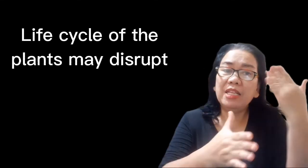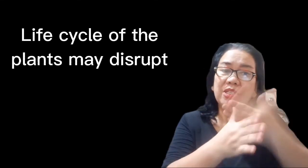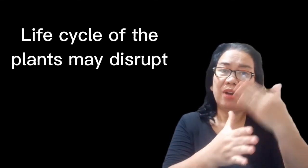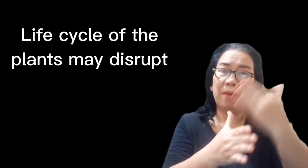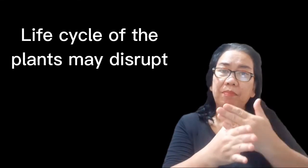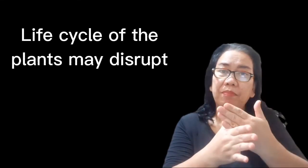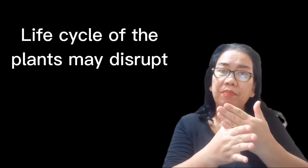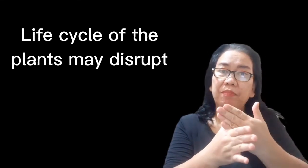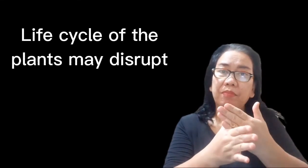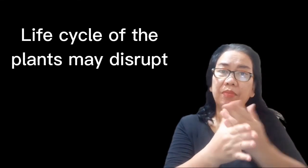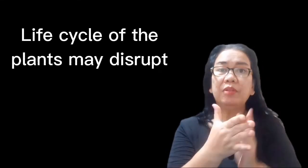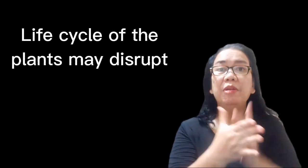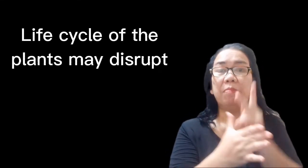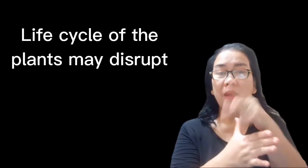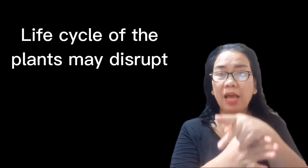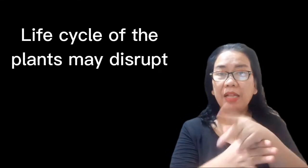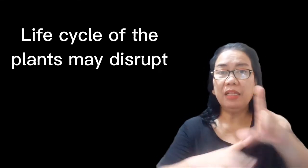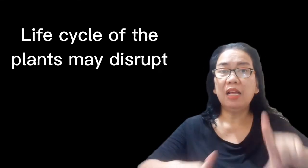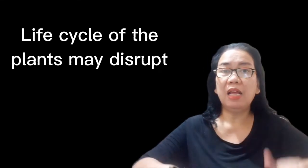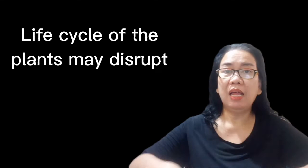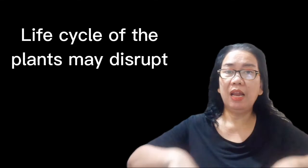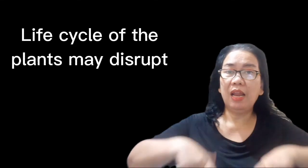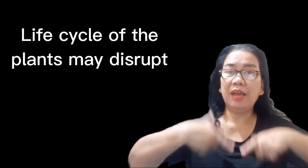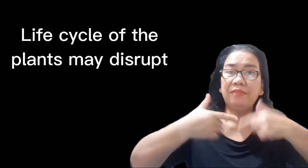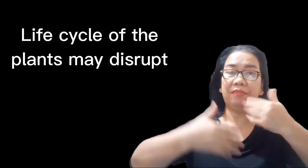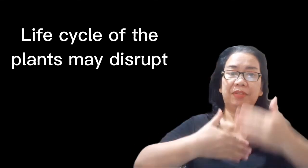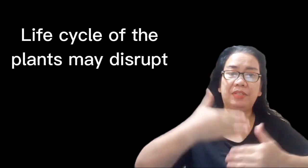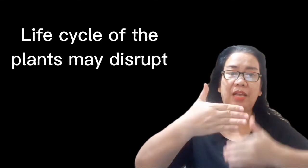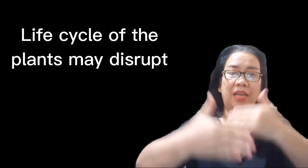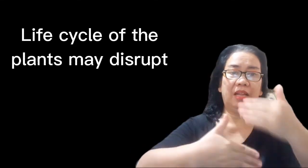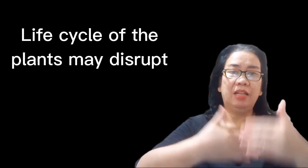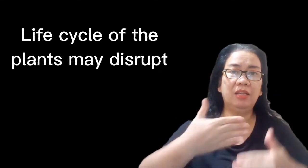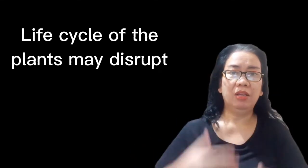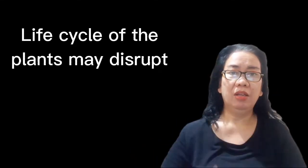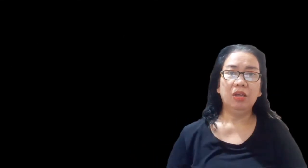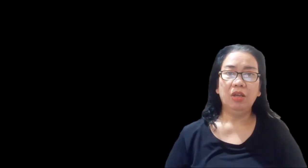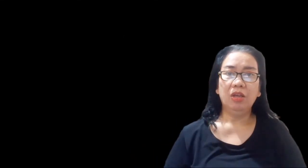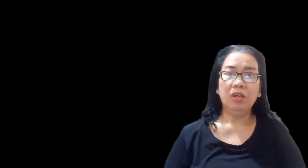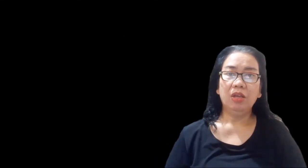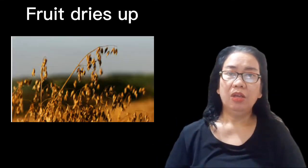may disrupt the plant life cycle.